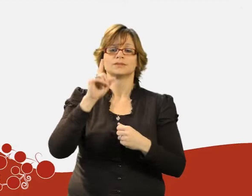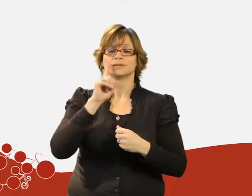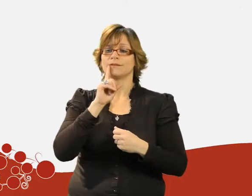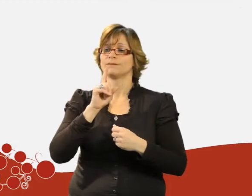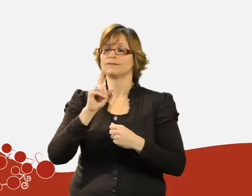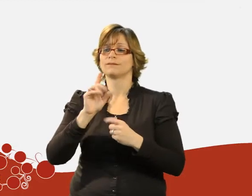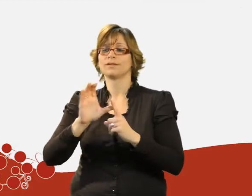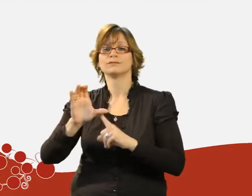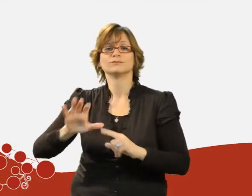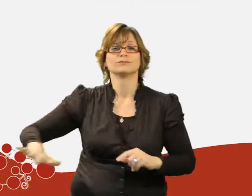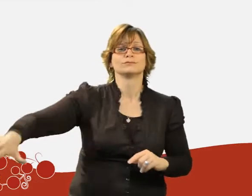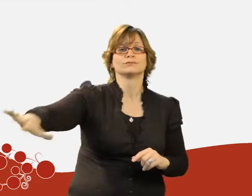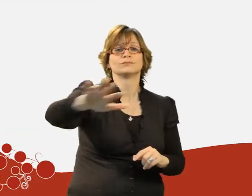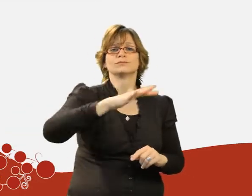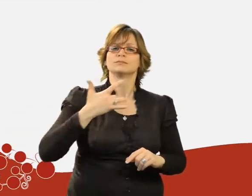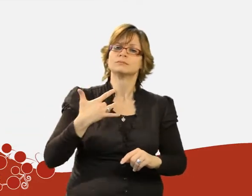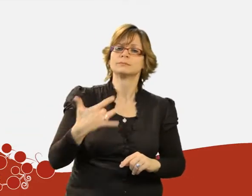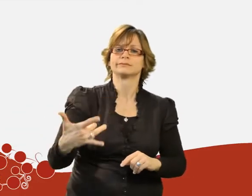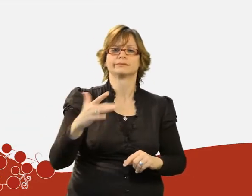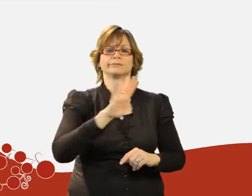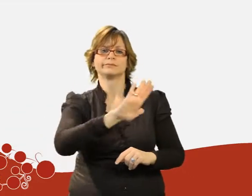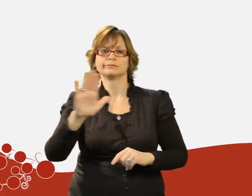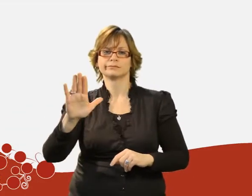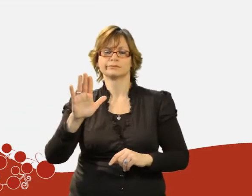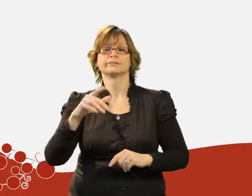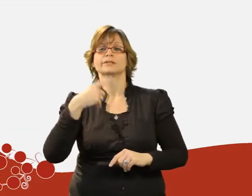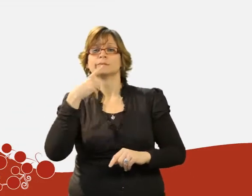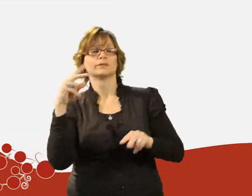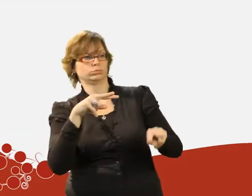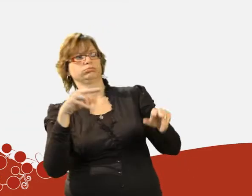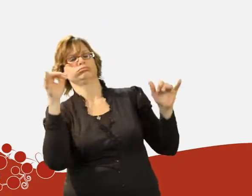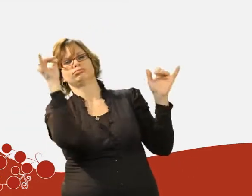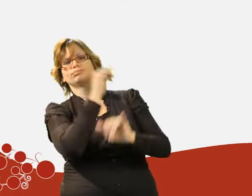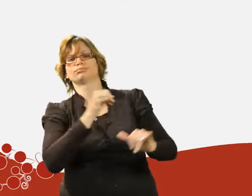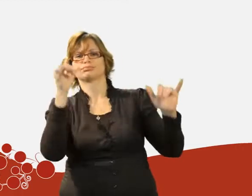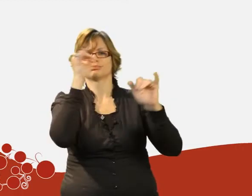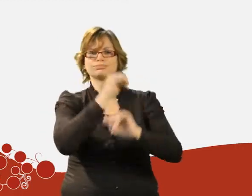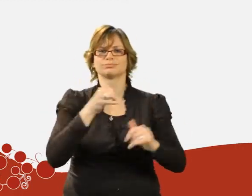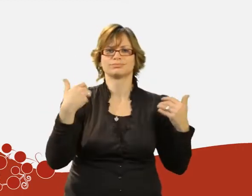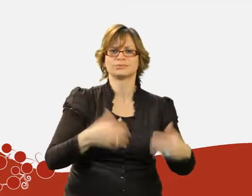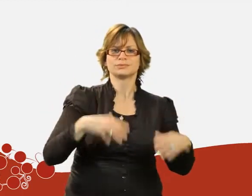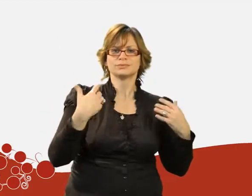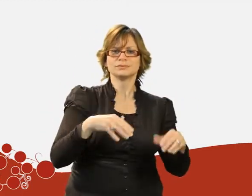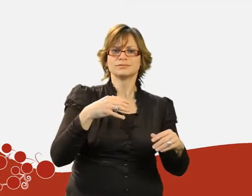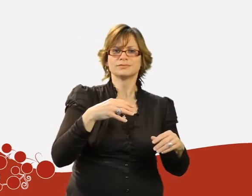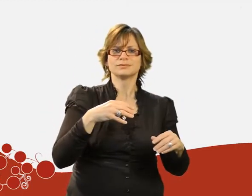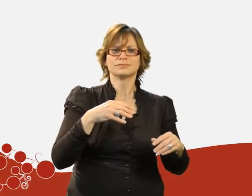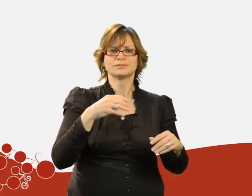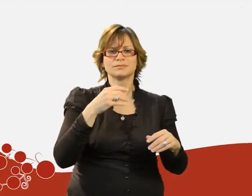In deaf culture, there are accepted norms of behavior that can be a bit of a culture shock for hearing people coming into the